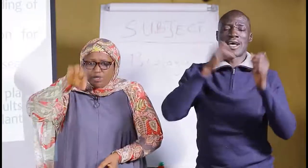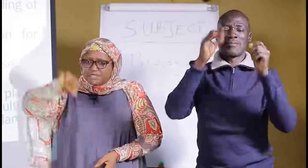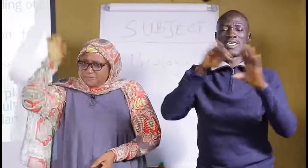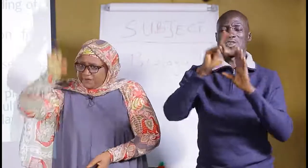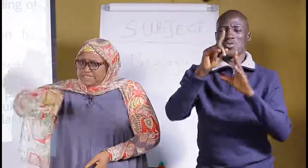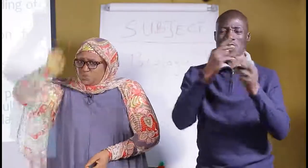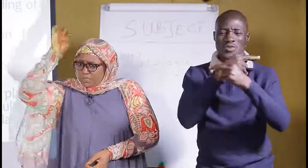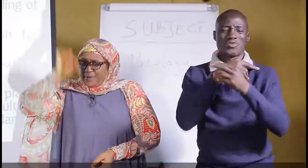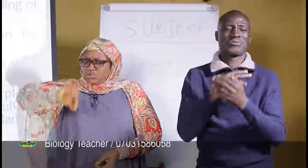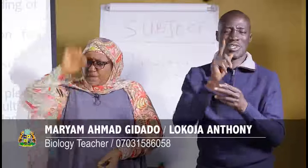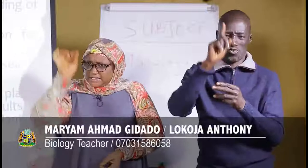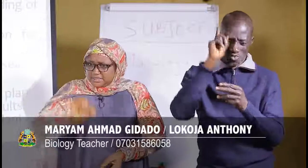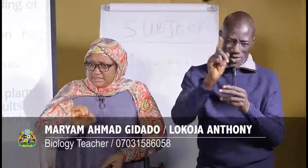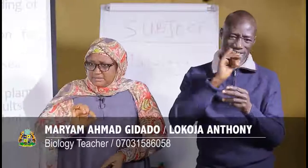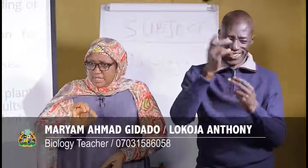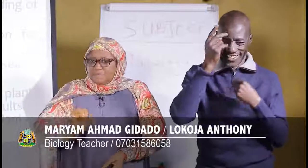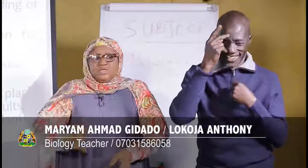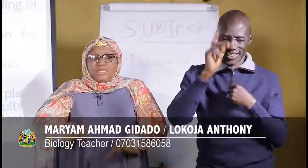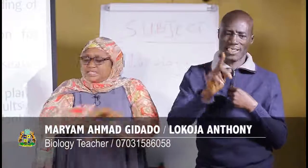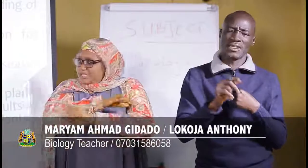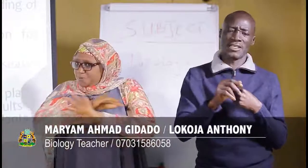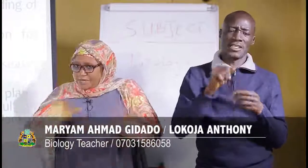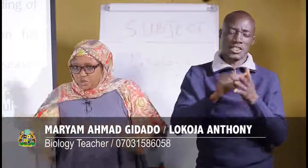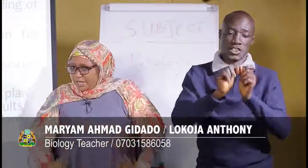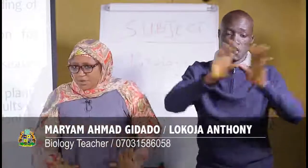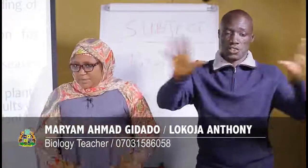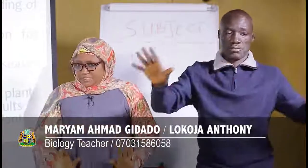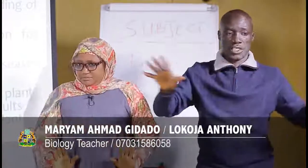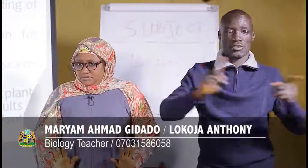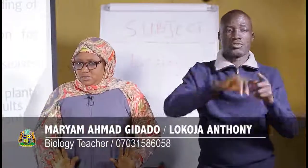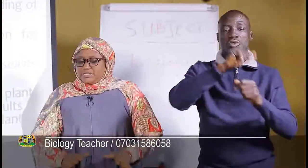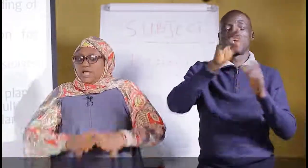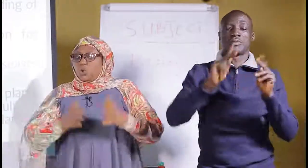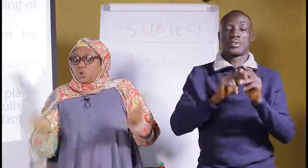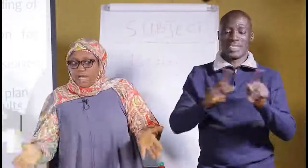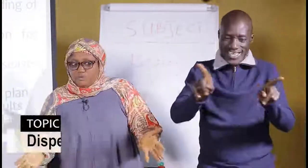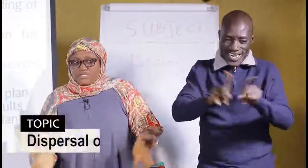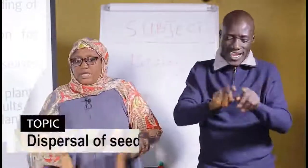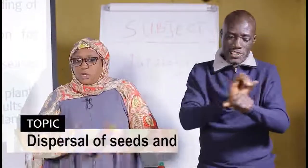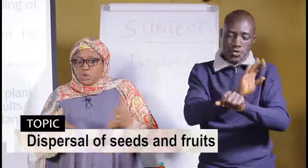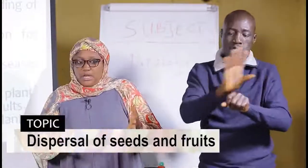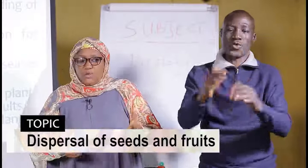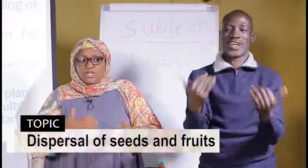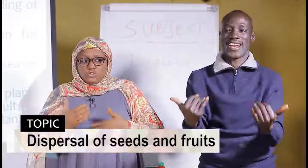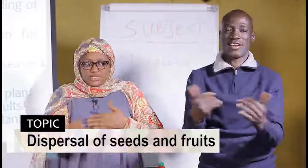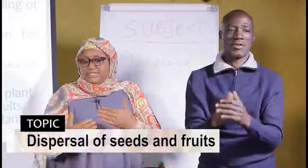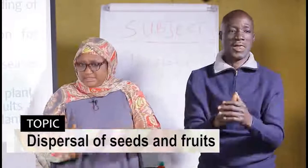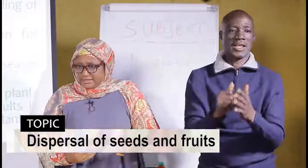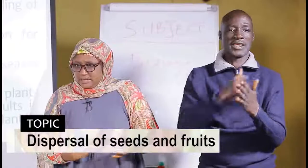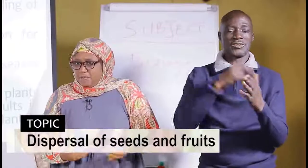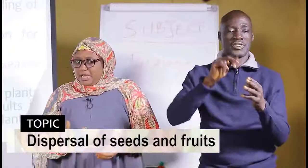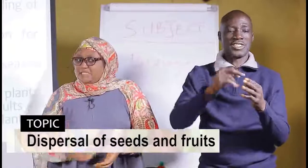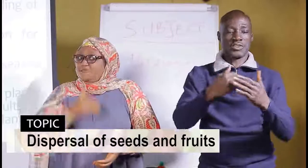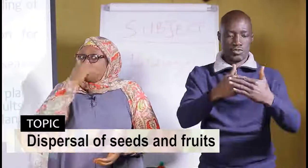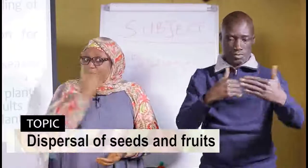of you is infected with a particular disease, it can spread to any other person. Just like corona, we've been saying corona, we need social